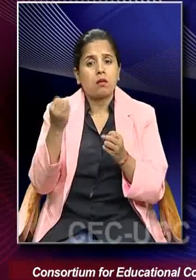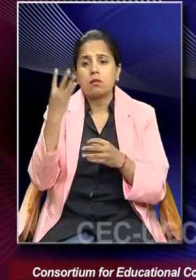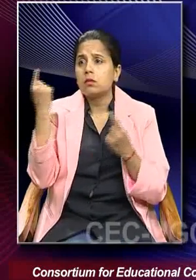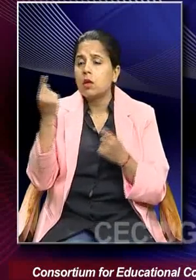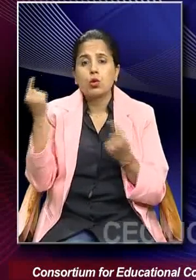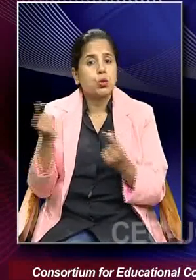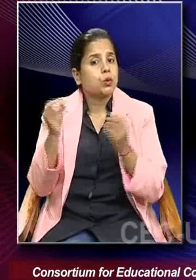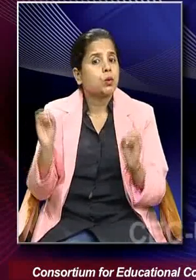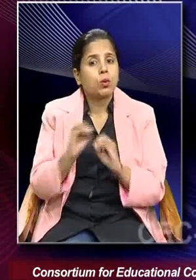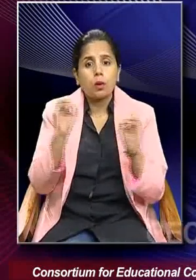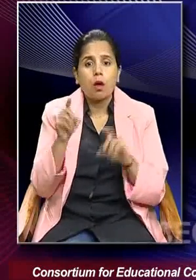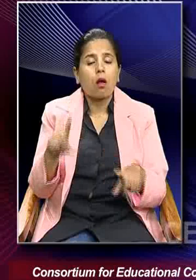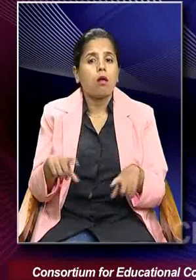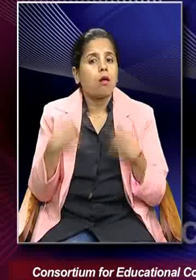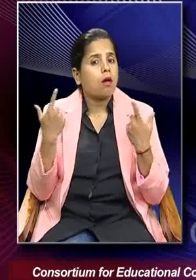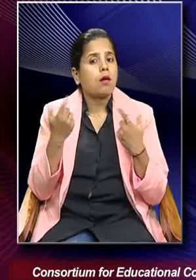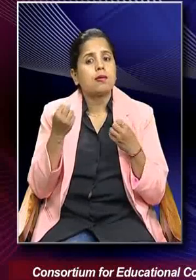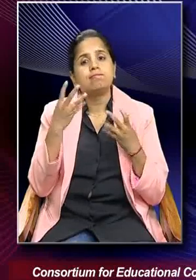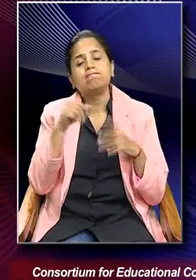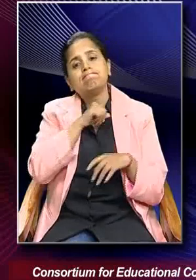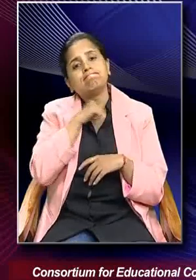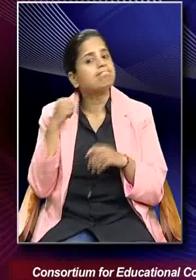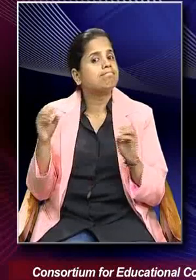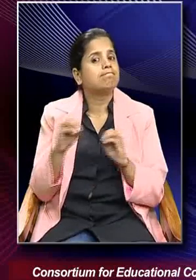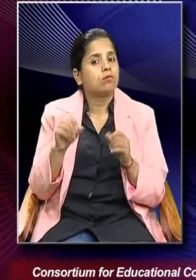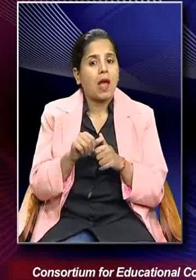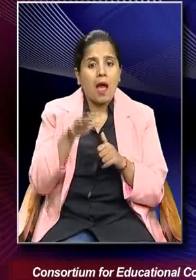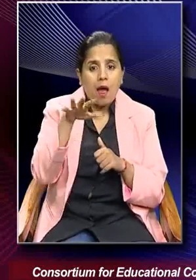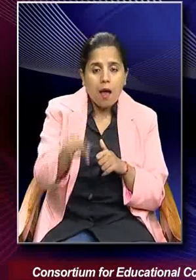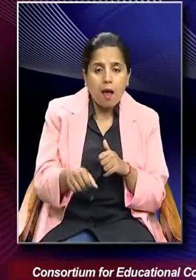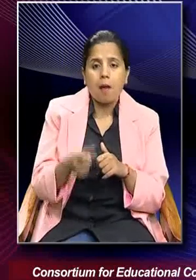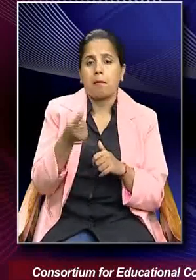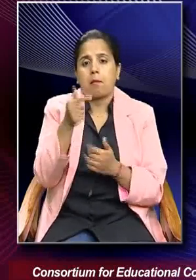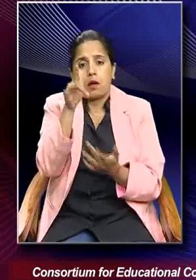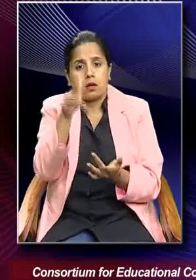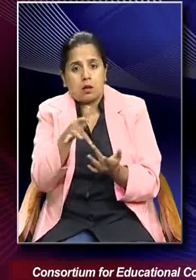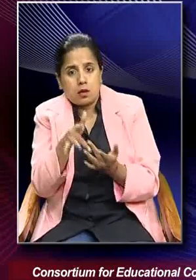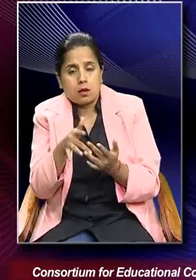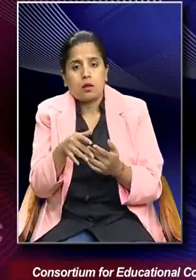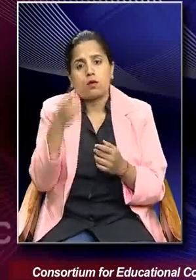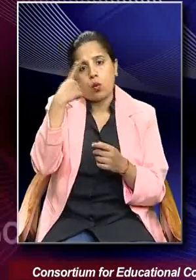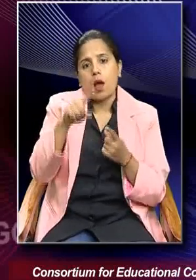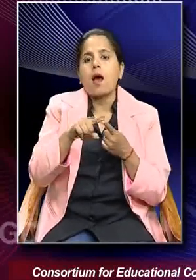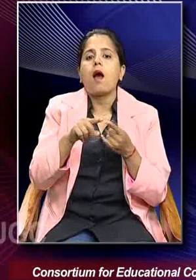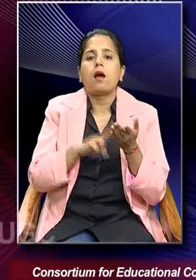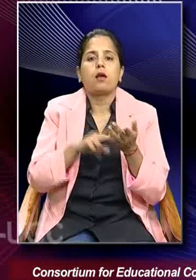electricity. So accessibility, affordability, these are the challenges for energy.